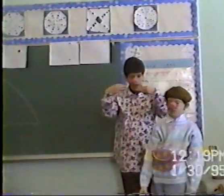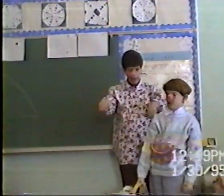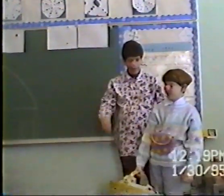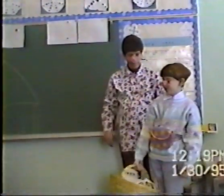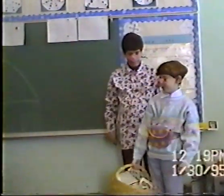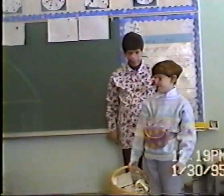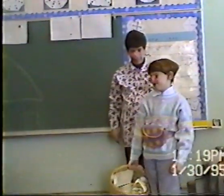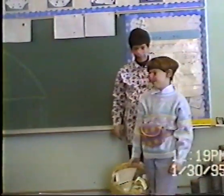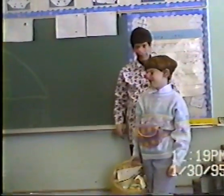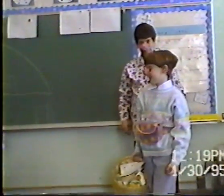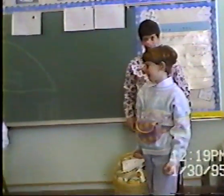market.